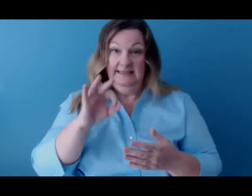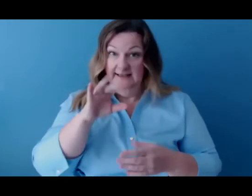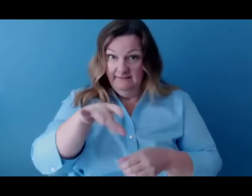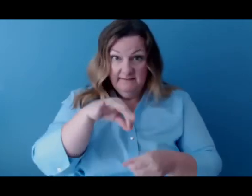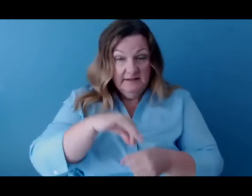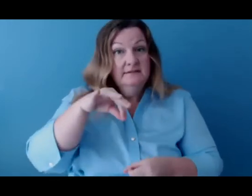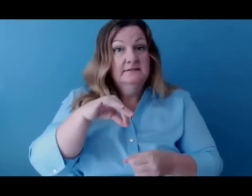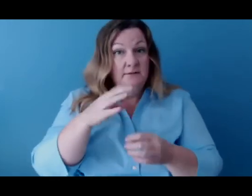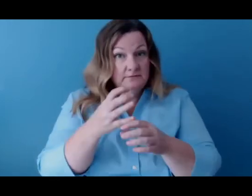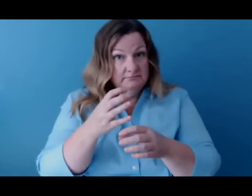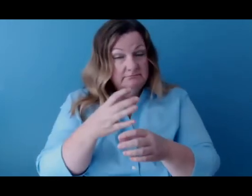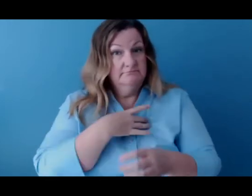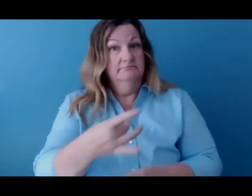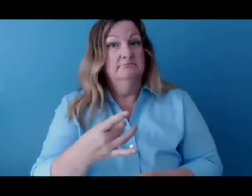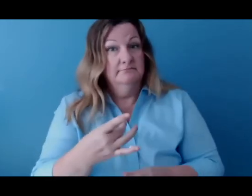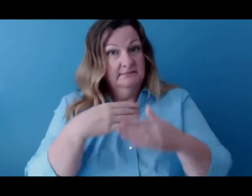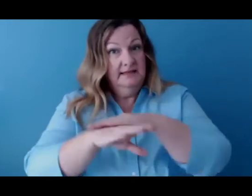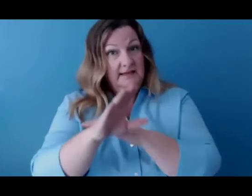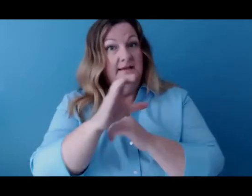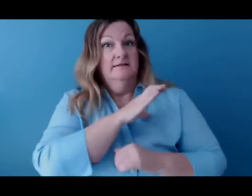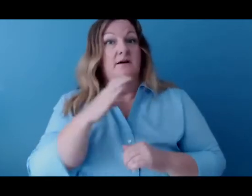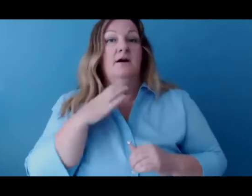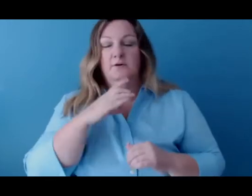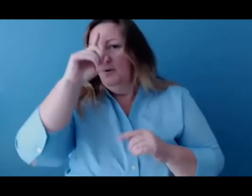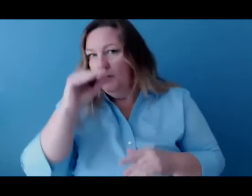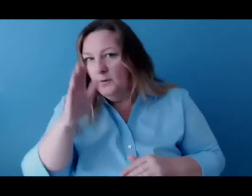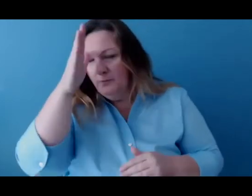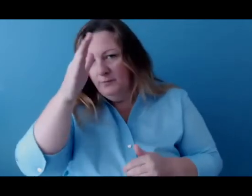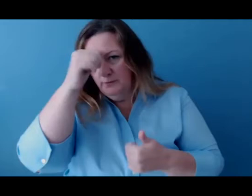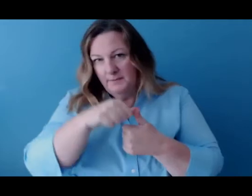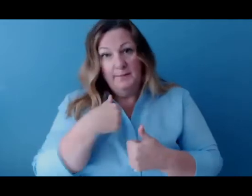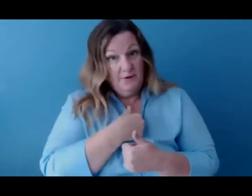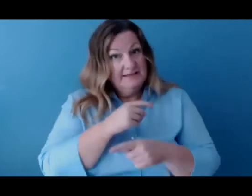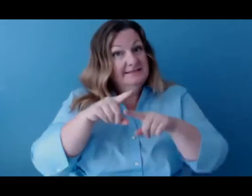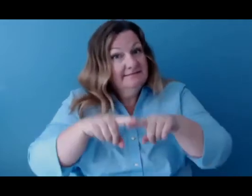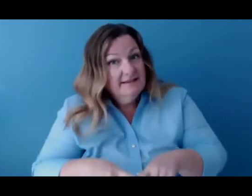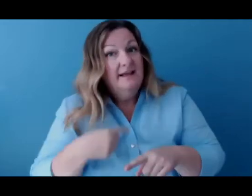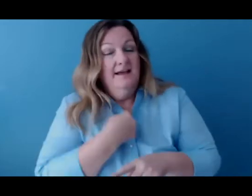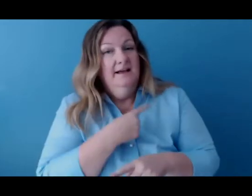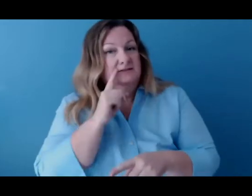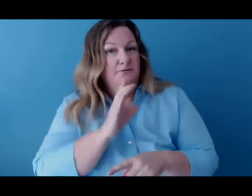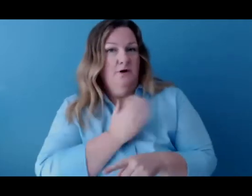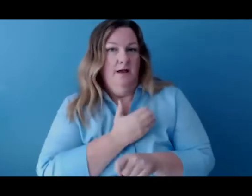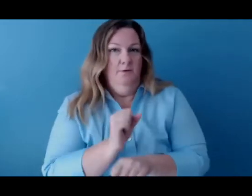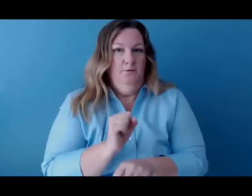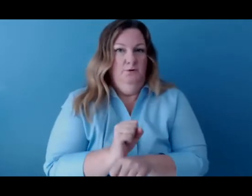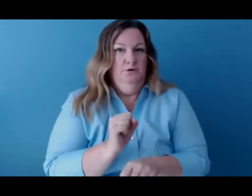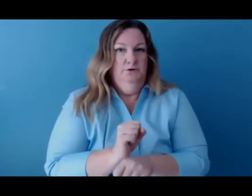into office, you would, you know, remember us and lean on us for some of the work, you know, that you'll be